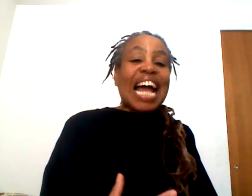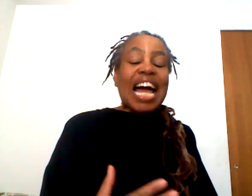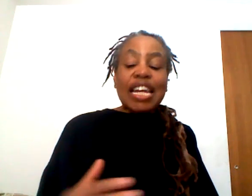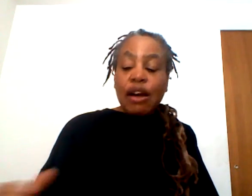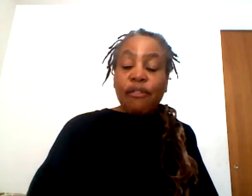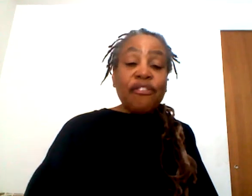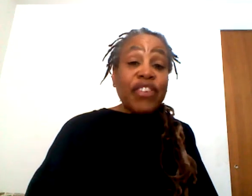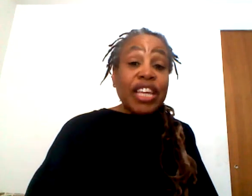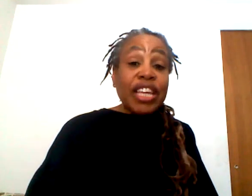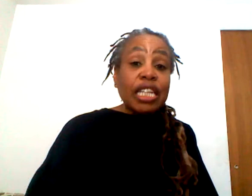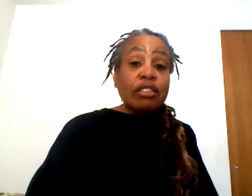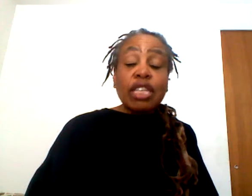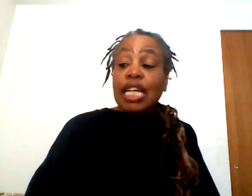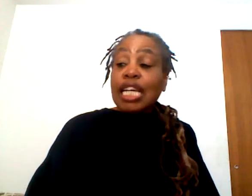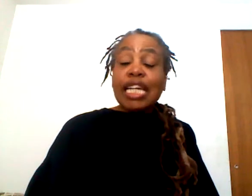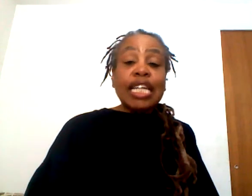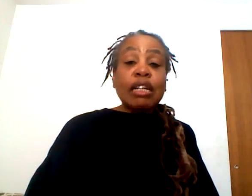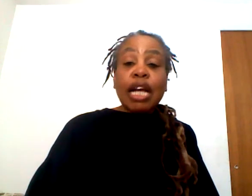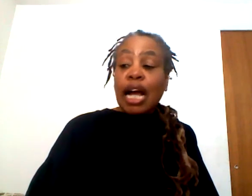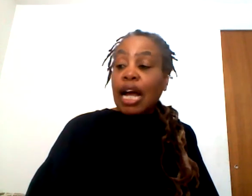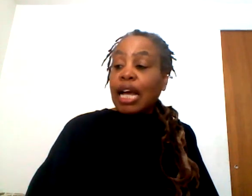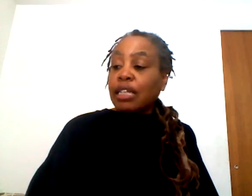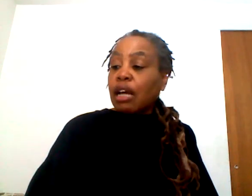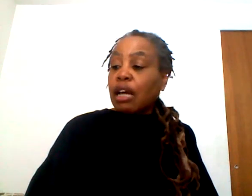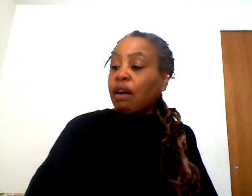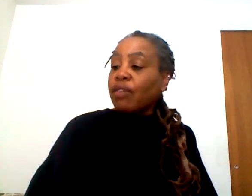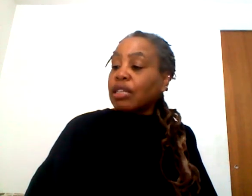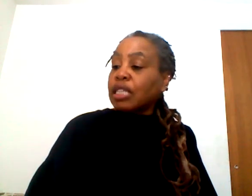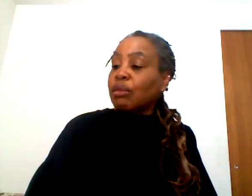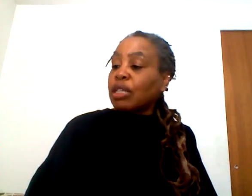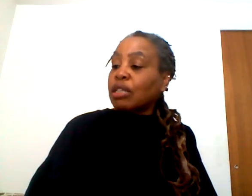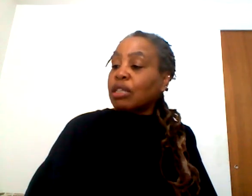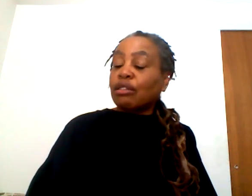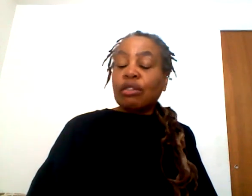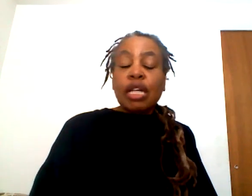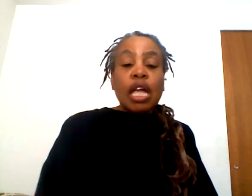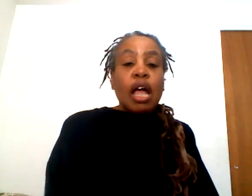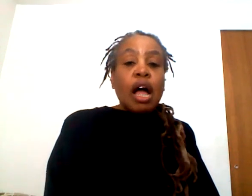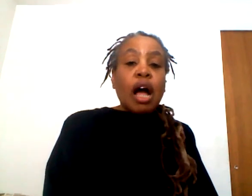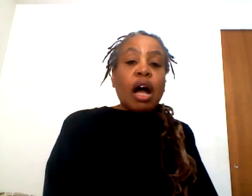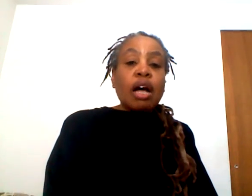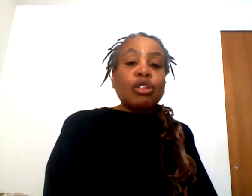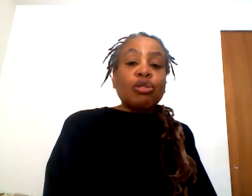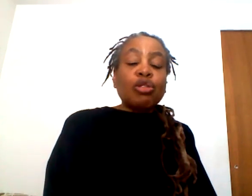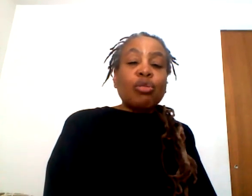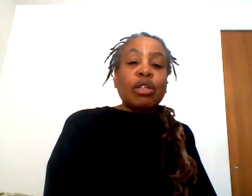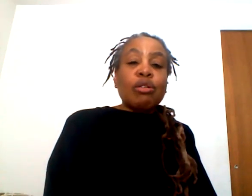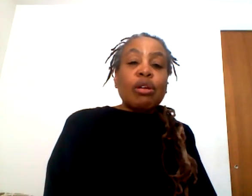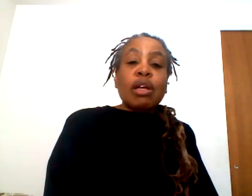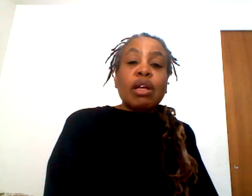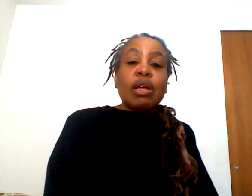kind of feelings, any kind of, let's see what it says, you do it